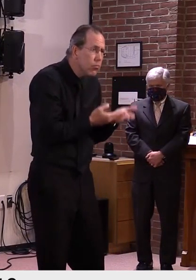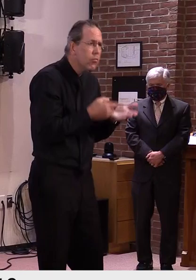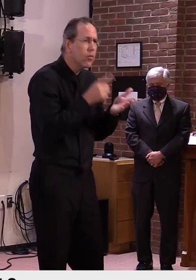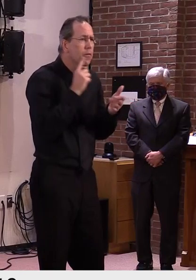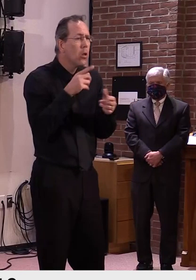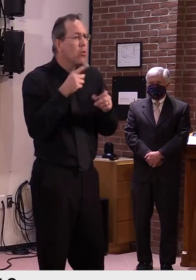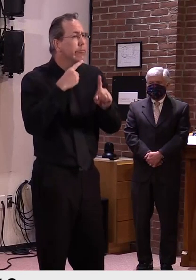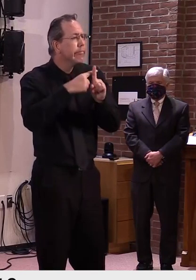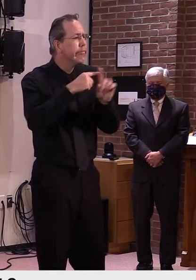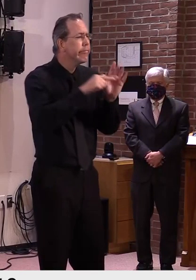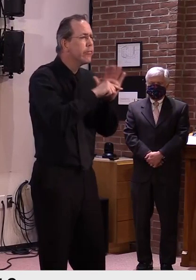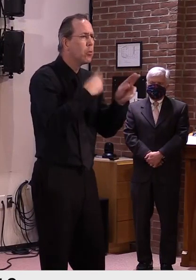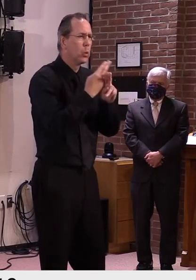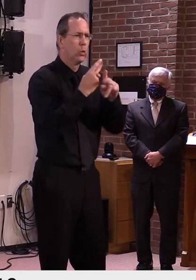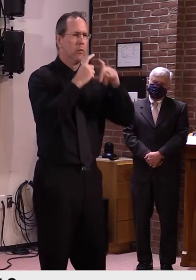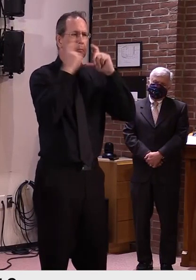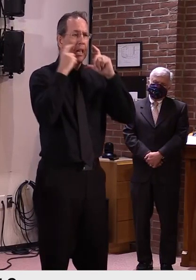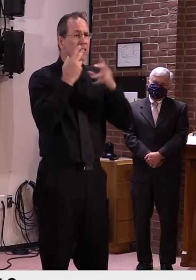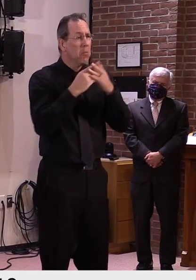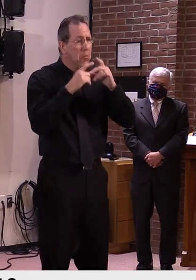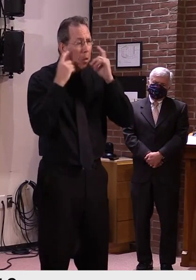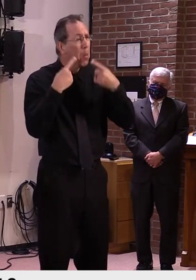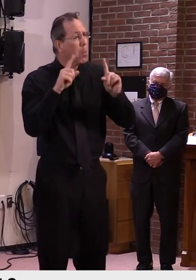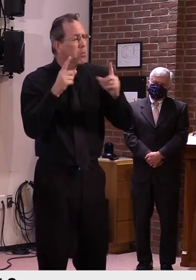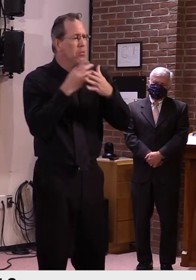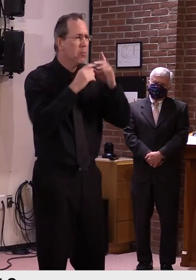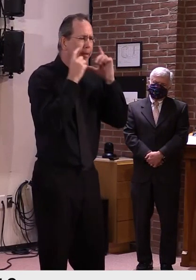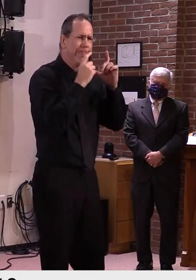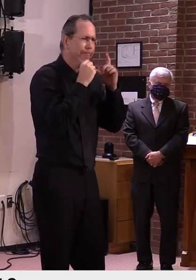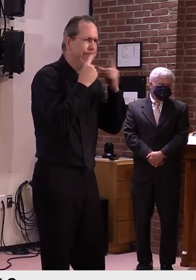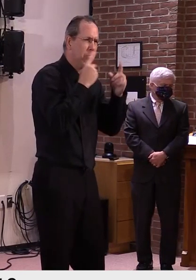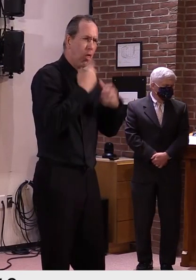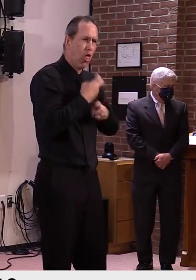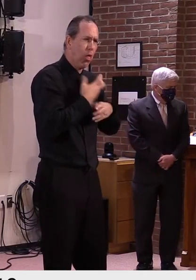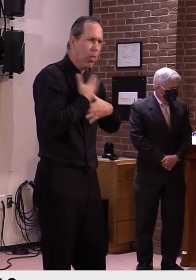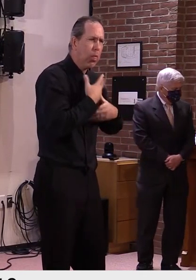All right, well, thank you. Guy Page.